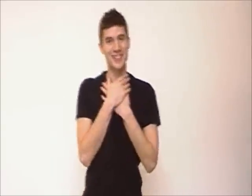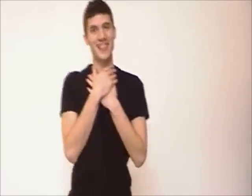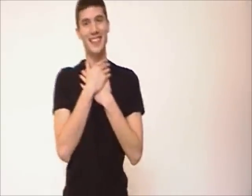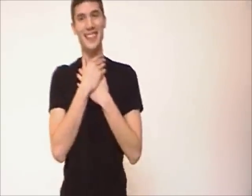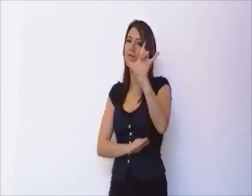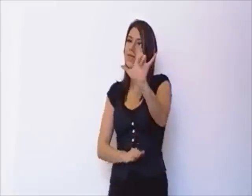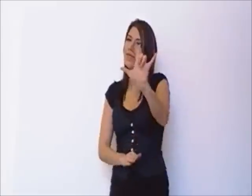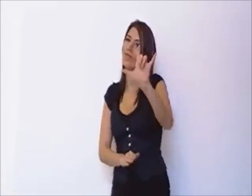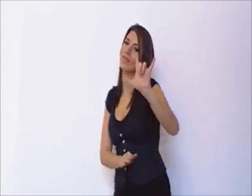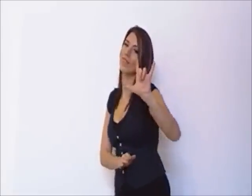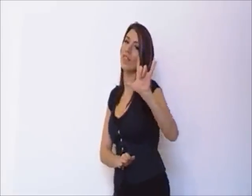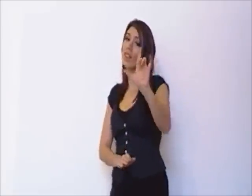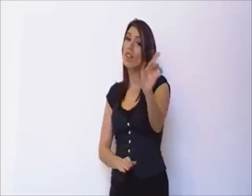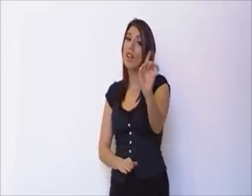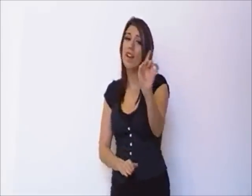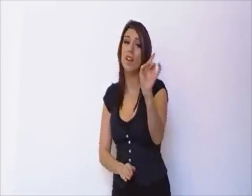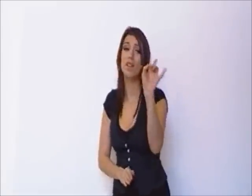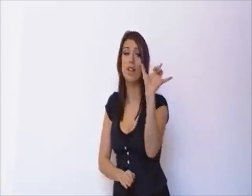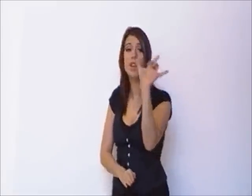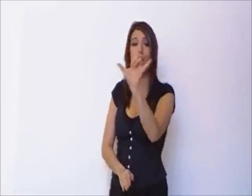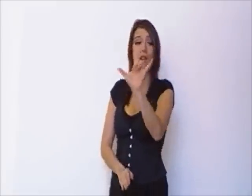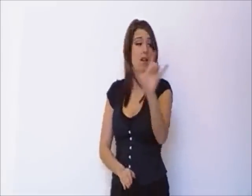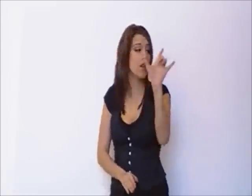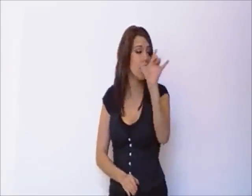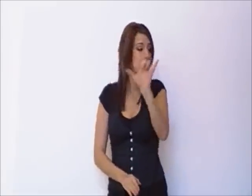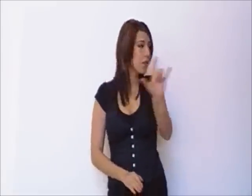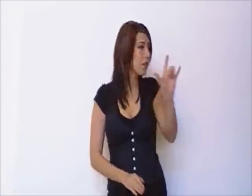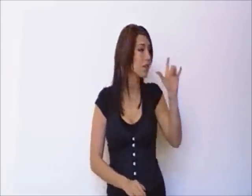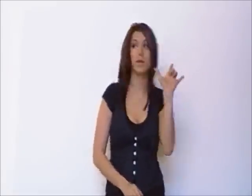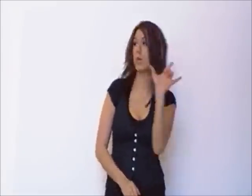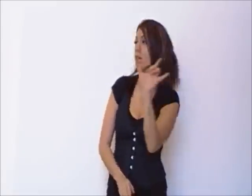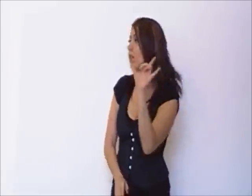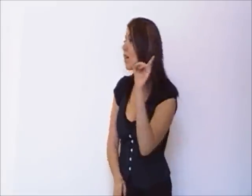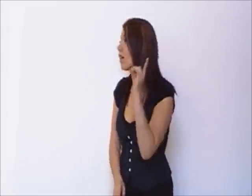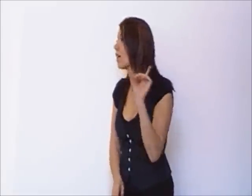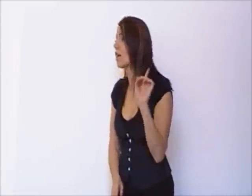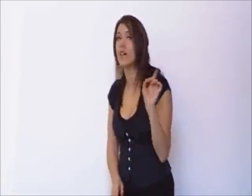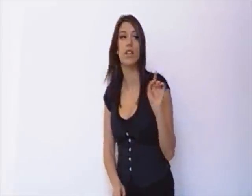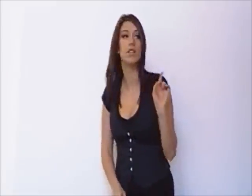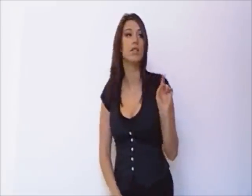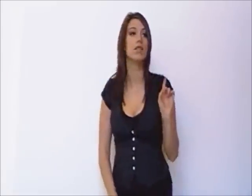I can't hold it in my face.